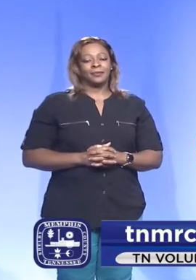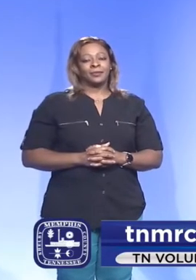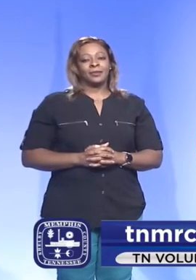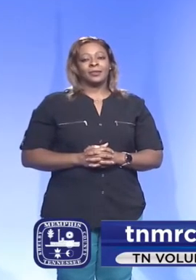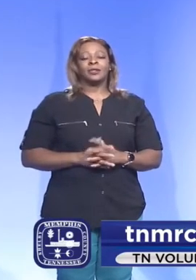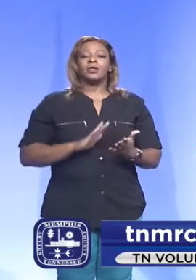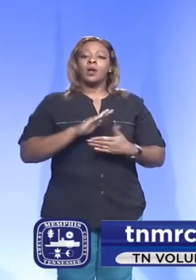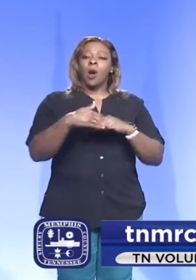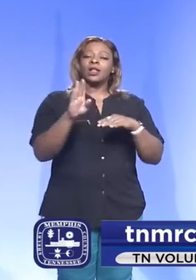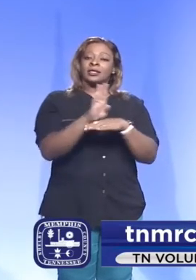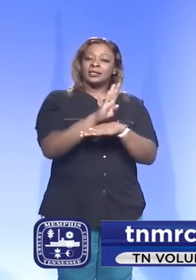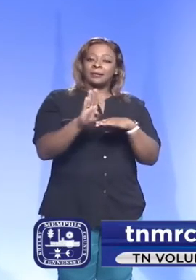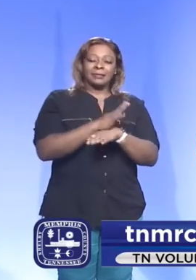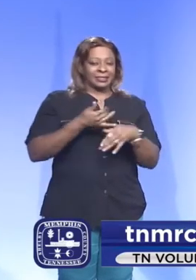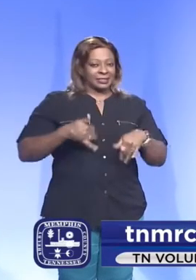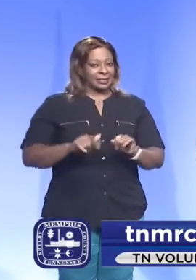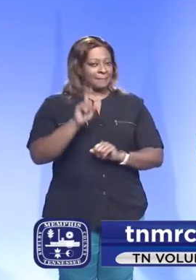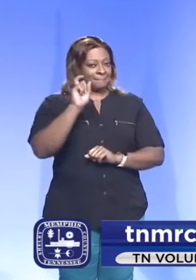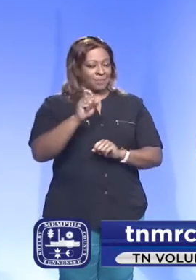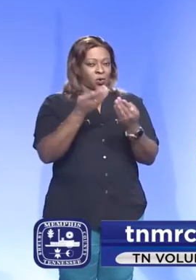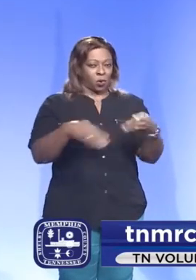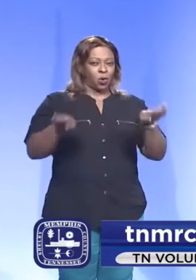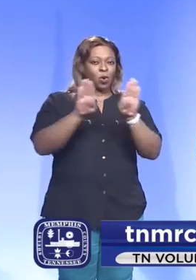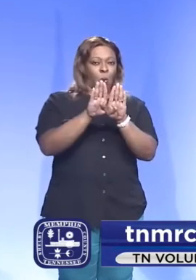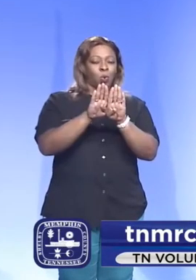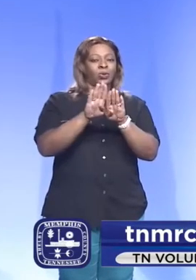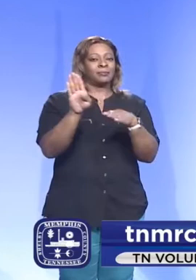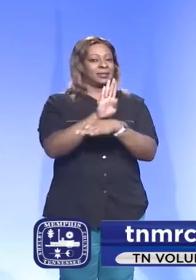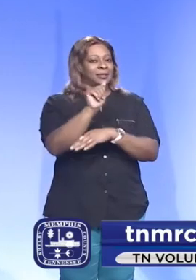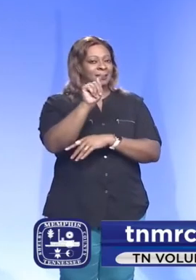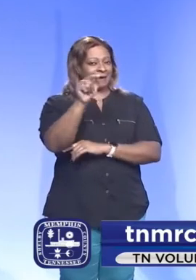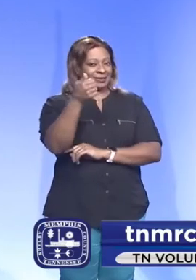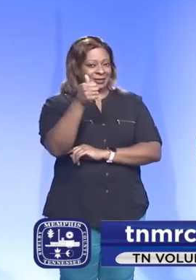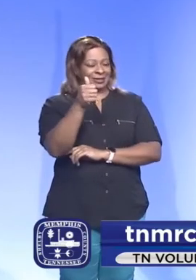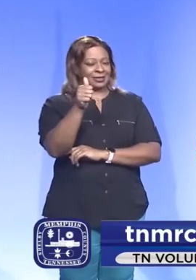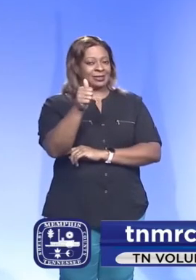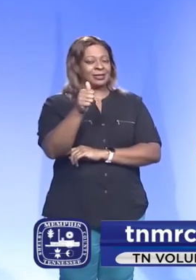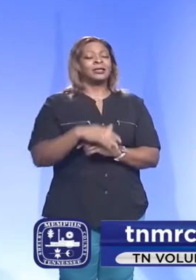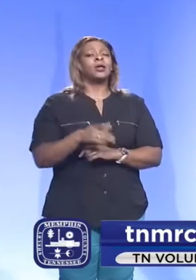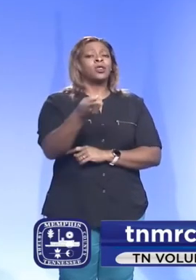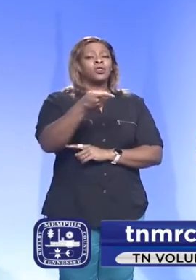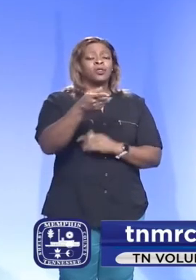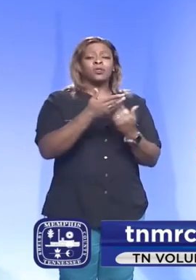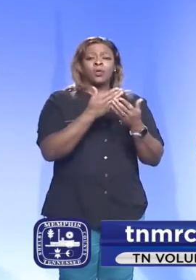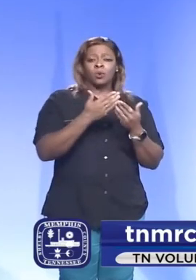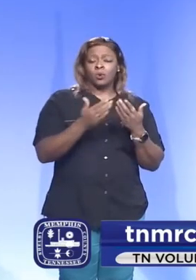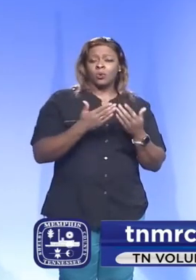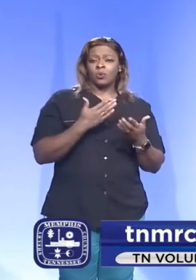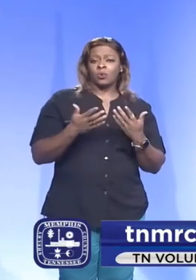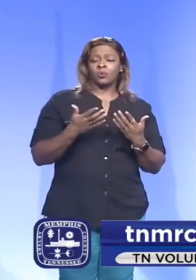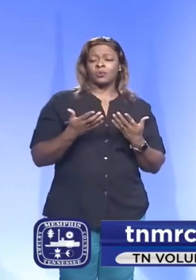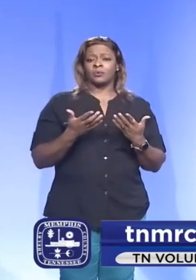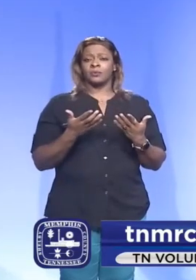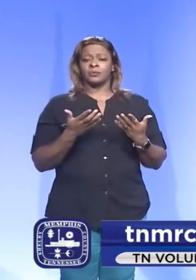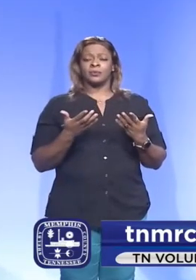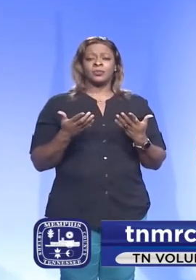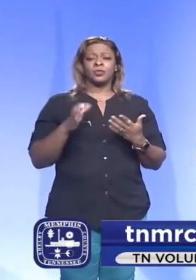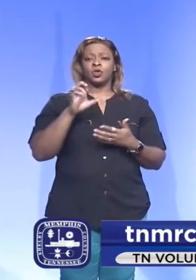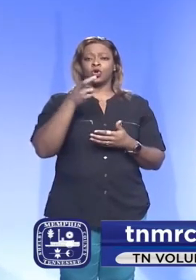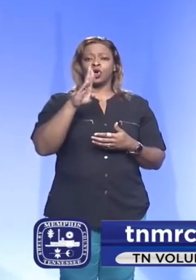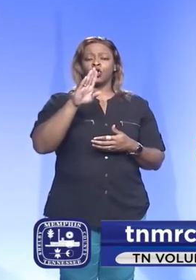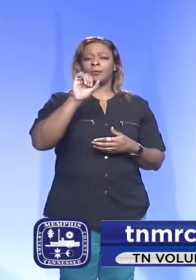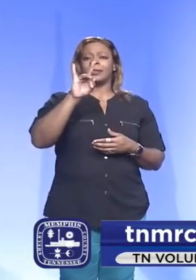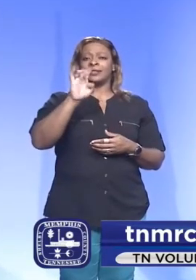All establishments still must close at 10 p.m., though the